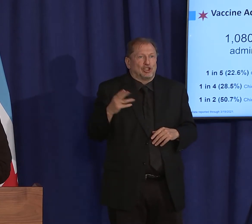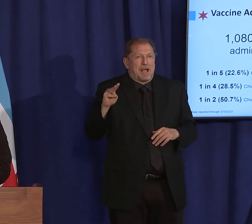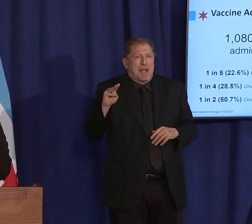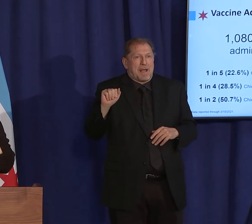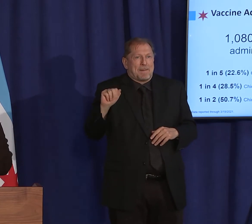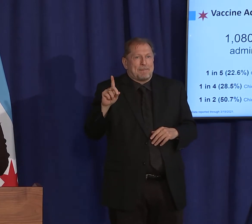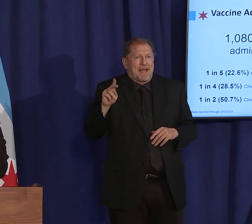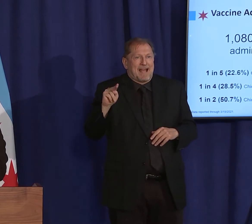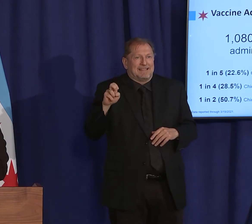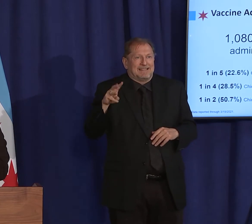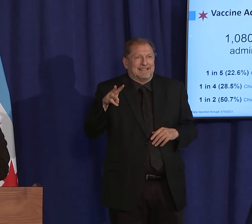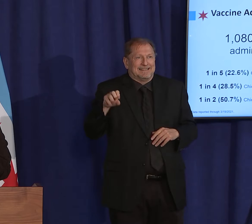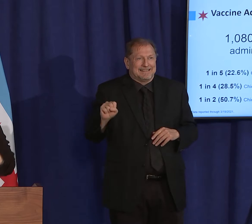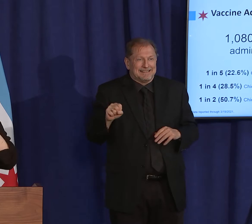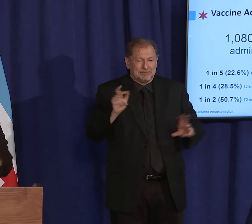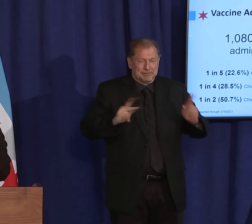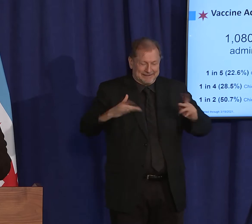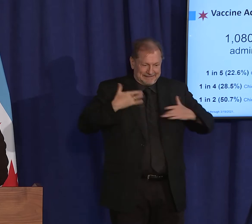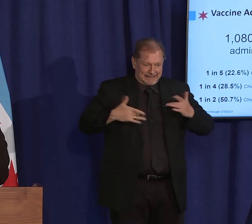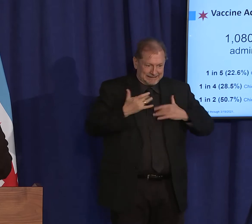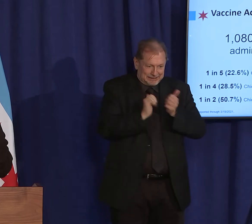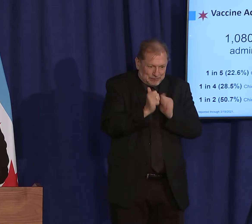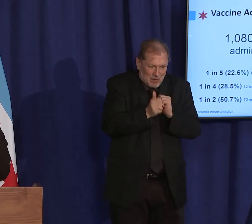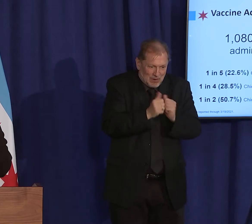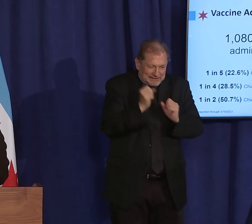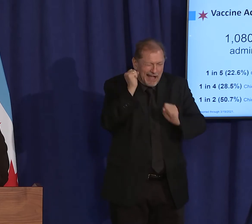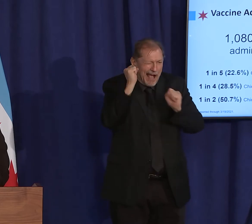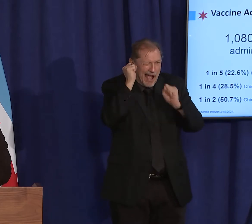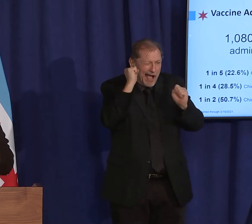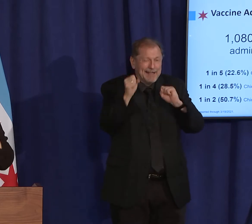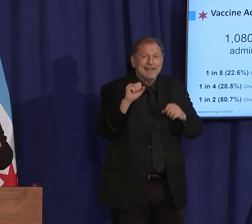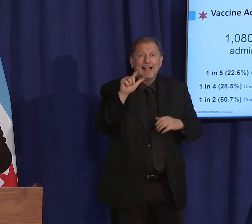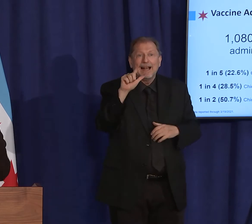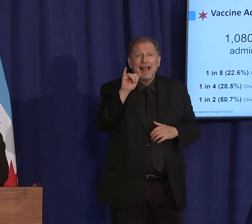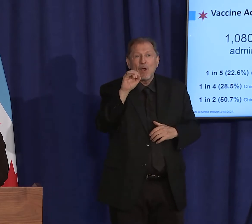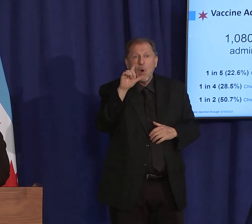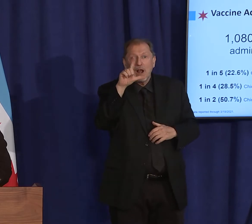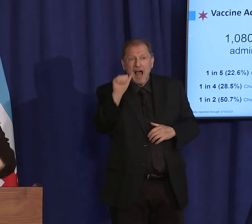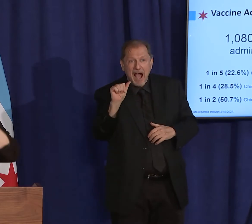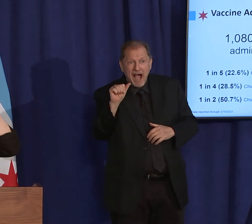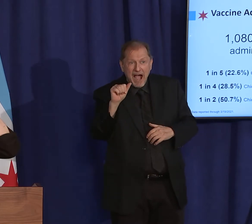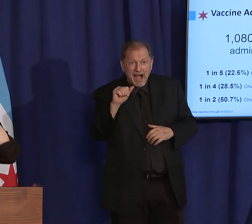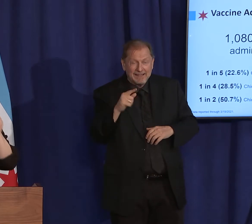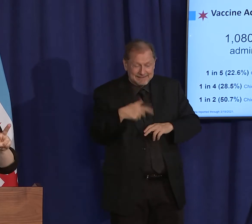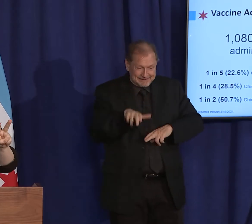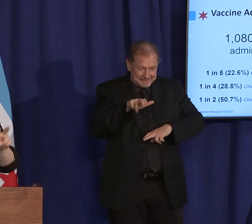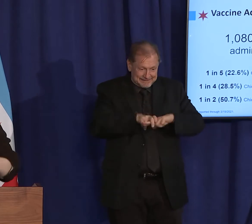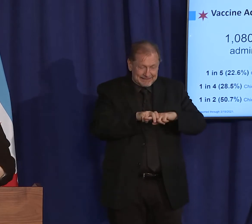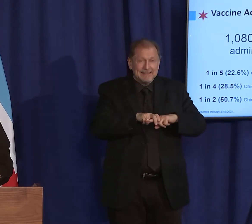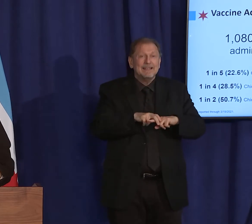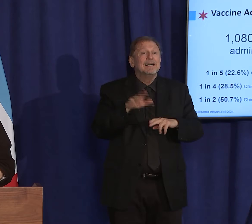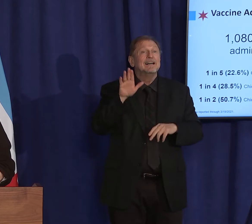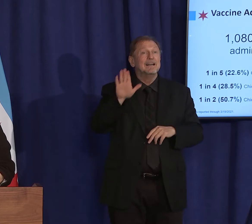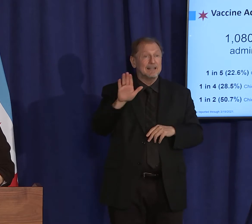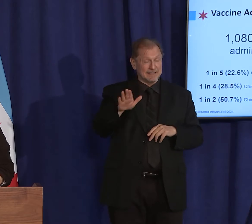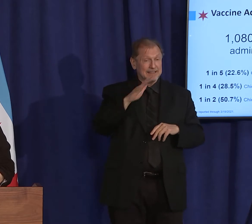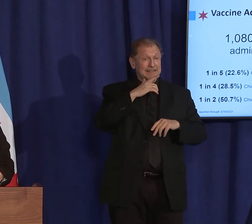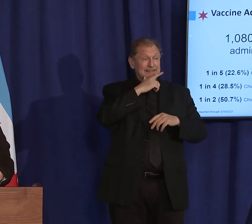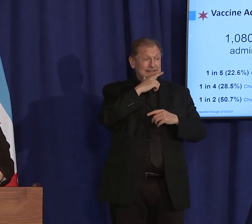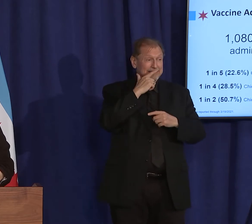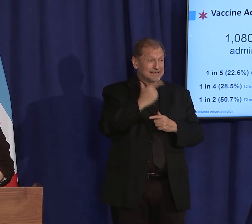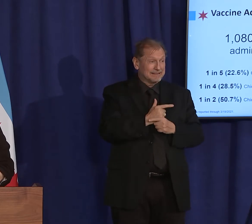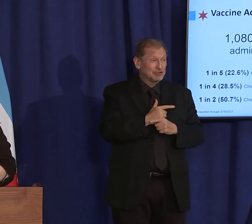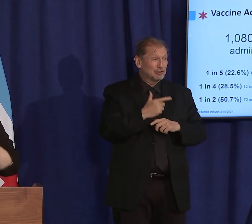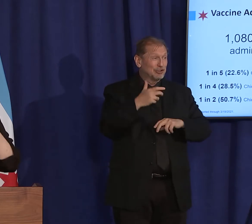Loyola. Let me remind you, Sister Jean is in the stands, fully vaccinated, 2 weeks post, and